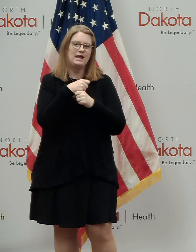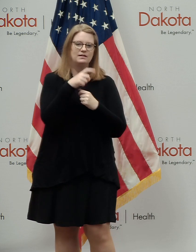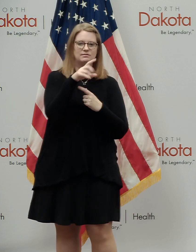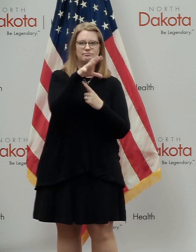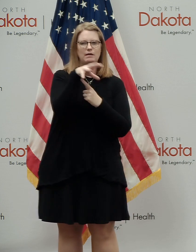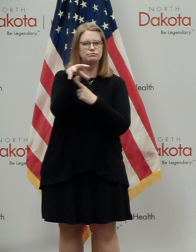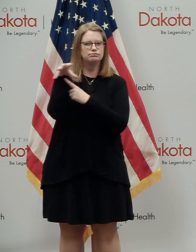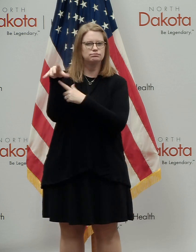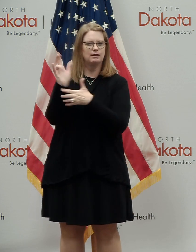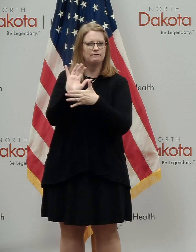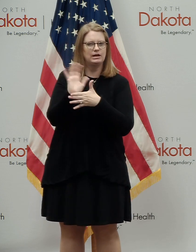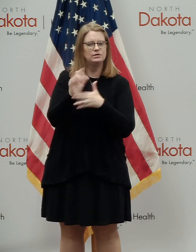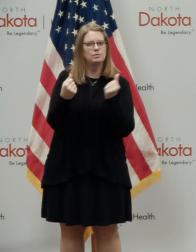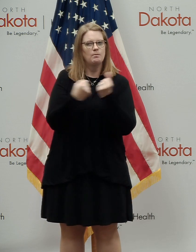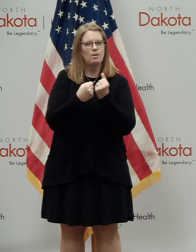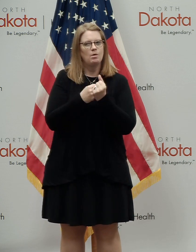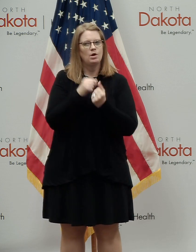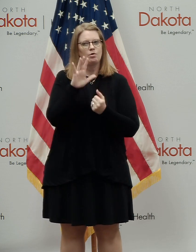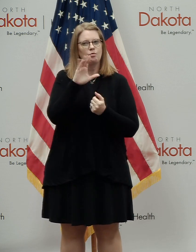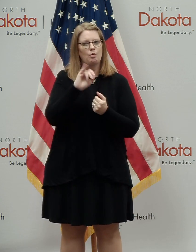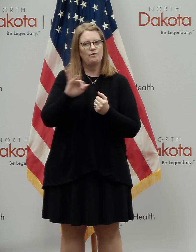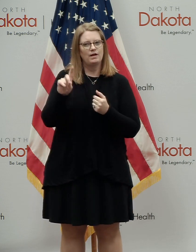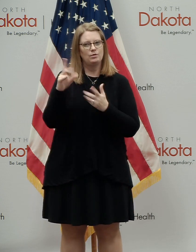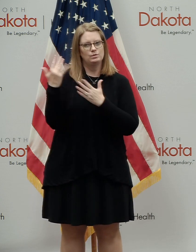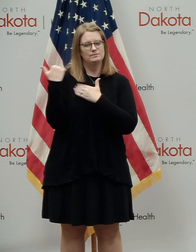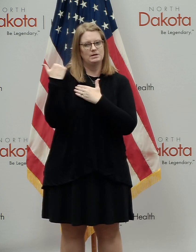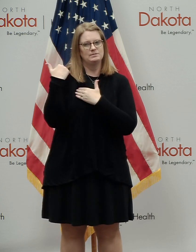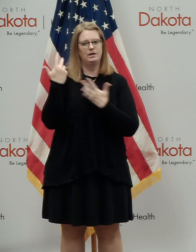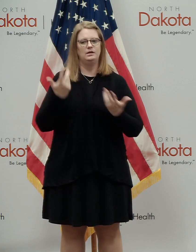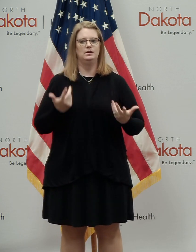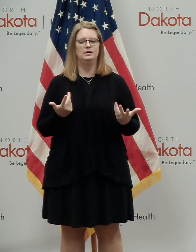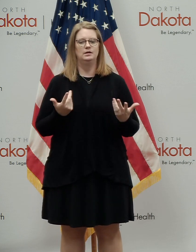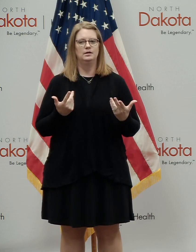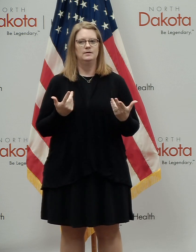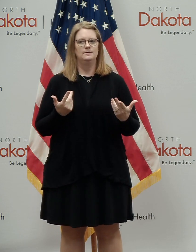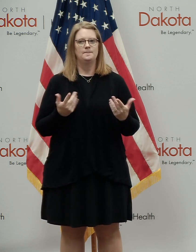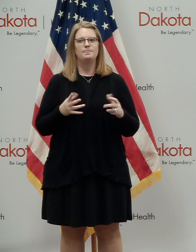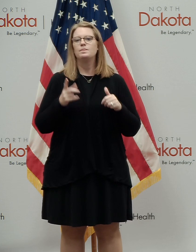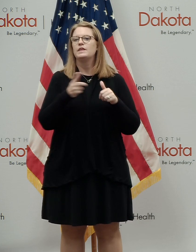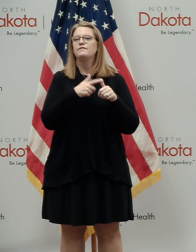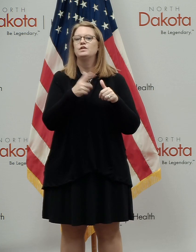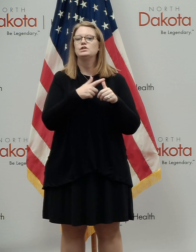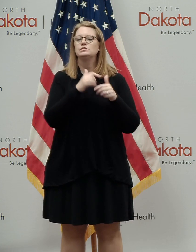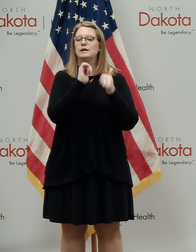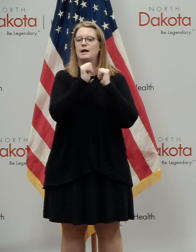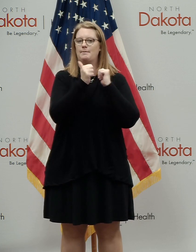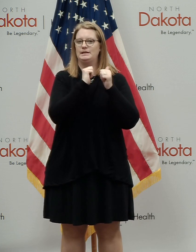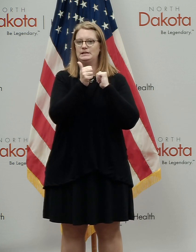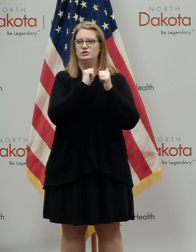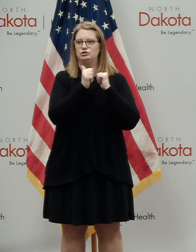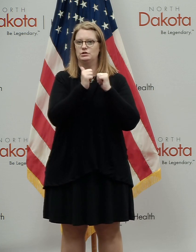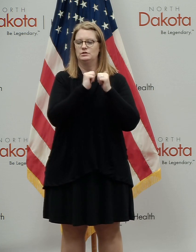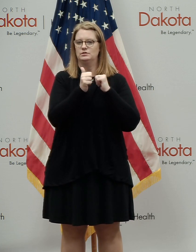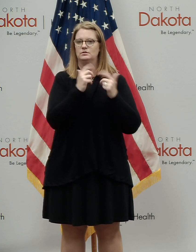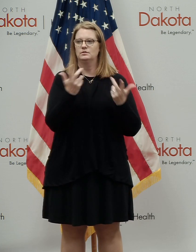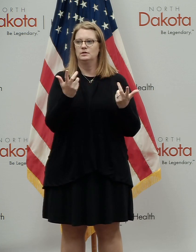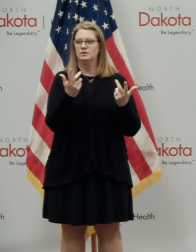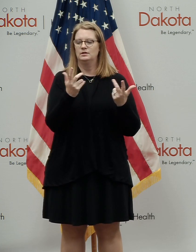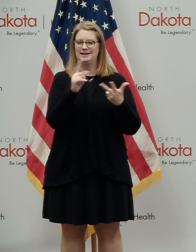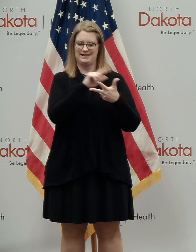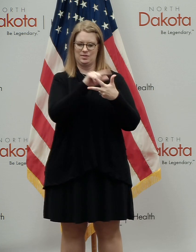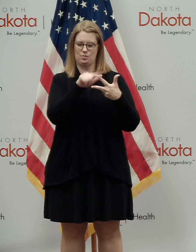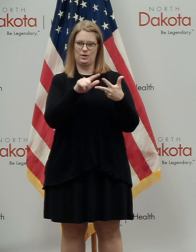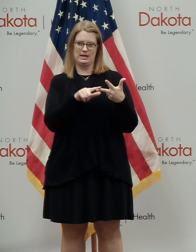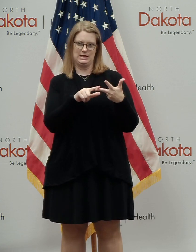promoting COVID responsibility in our communities. The first round of competition led to